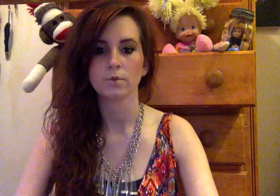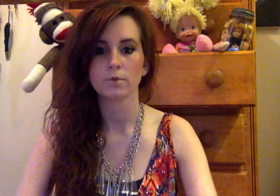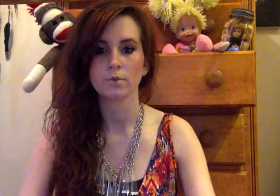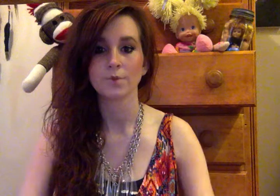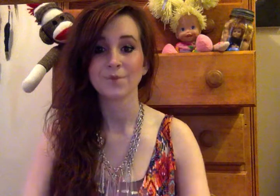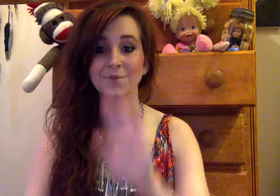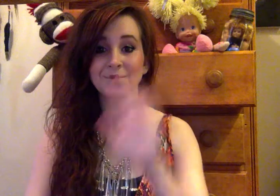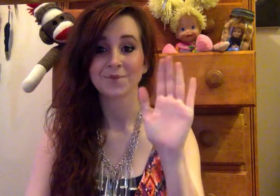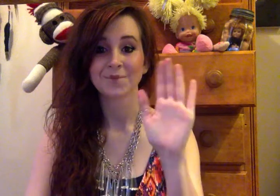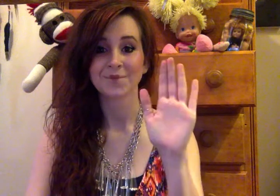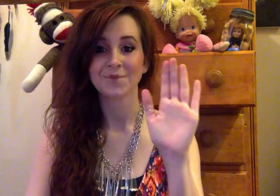I